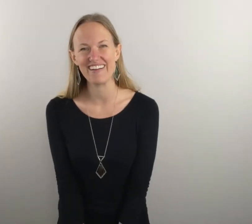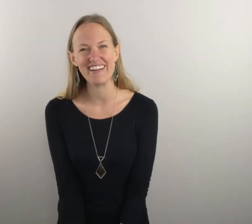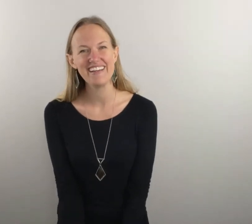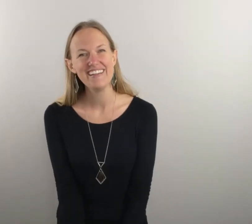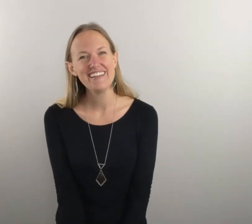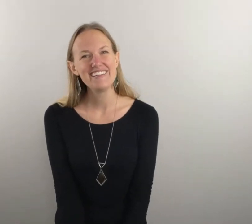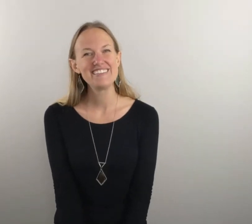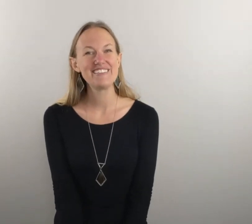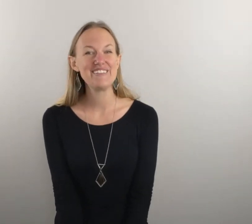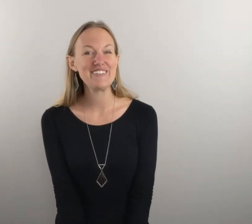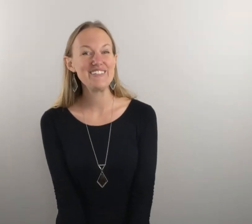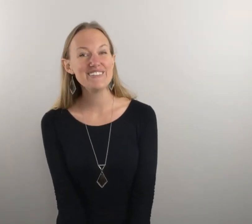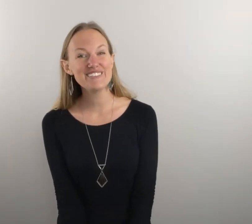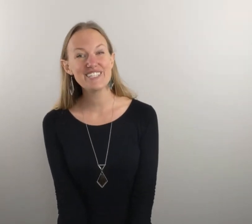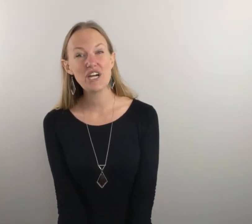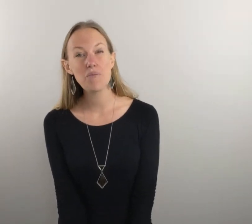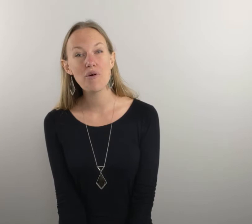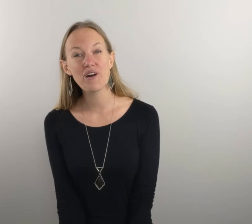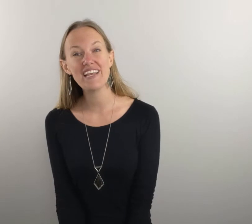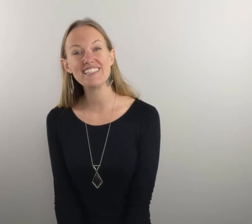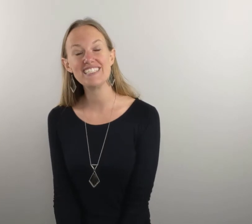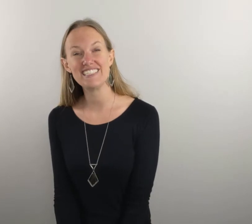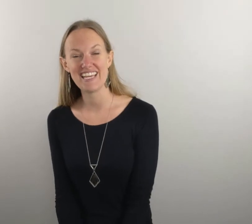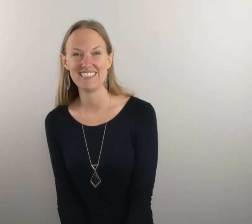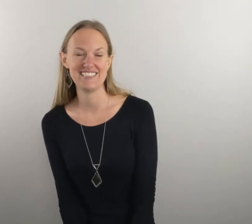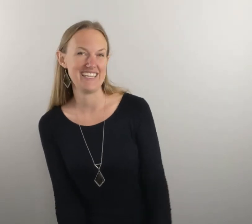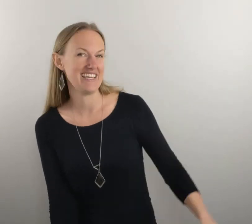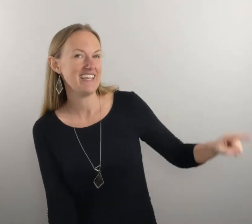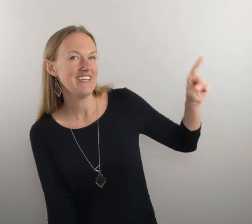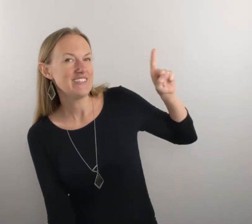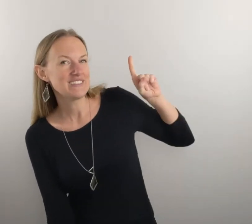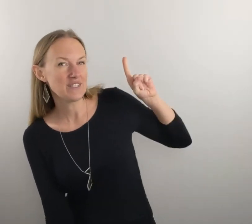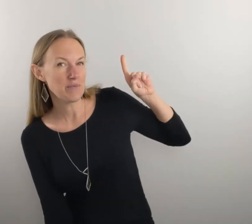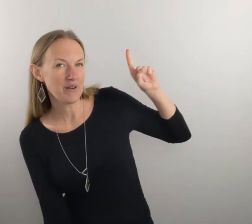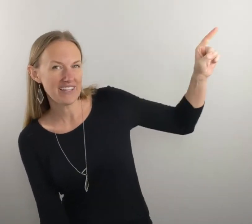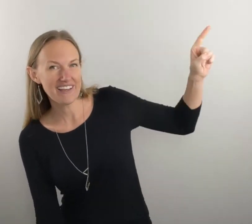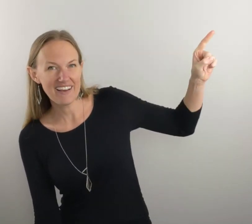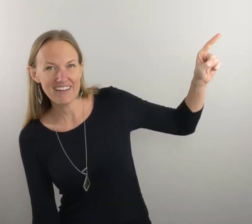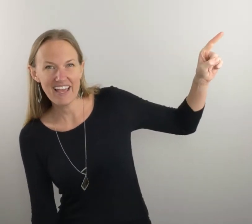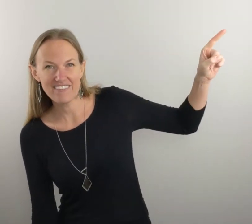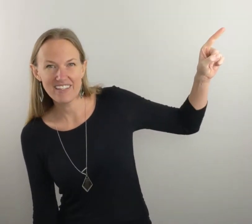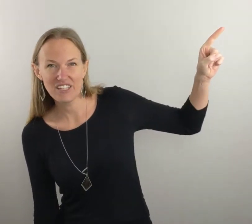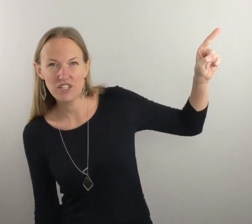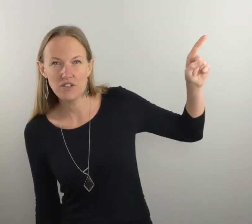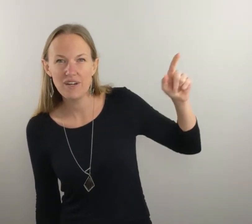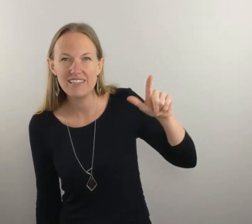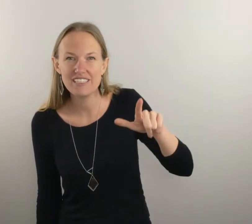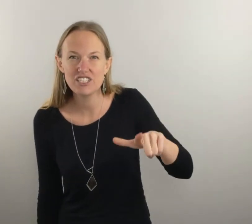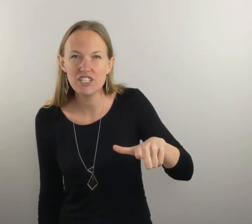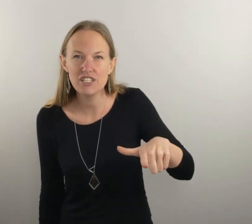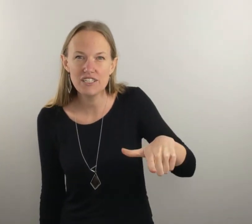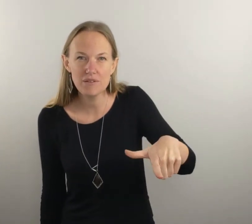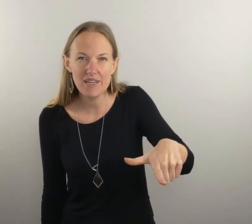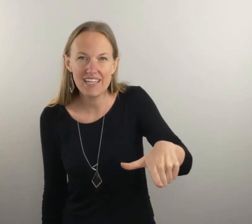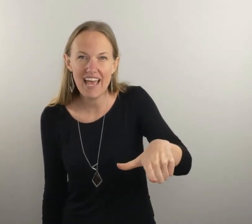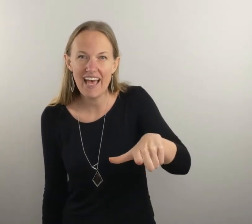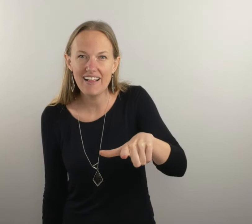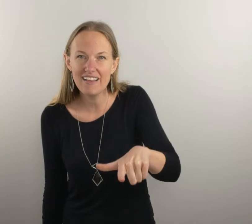vocabulary. So you turn mourning to dancing. So pointing to God in heaven, you, and then turn, you make an L and